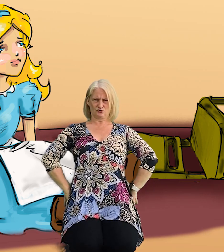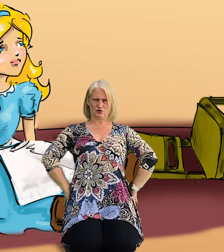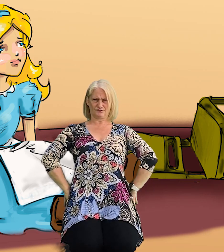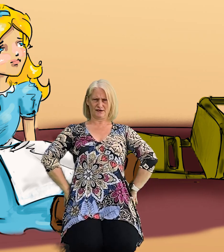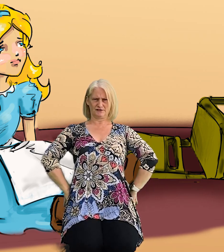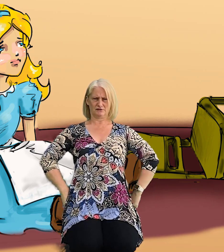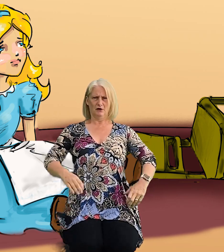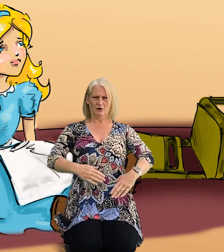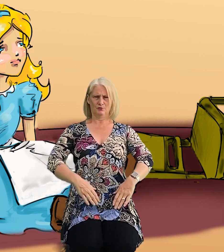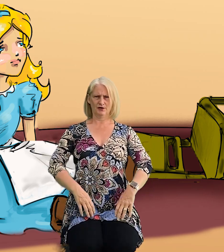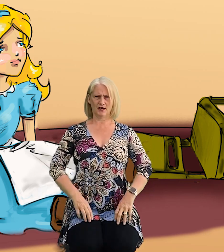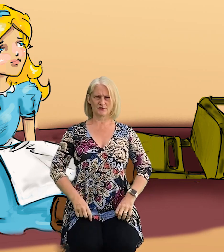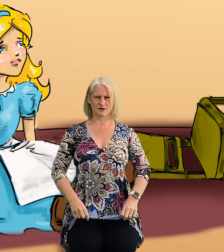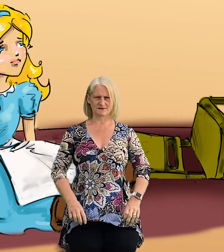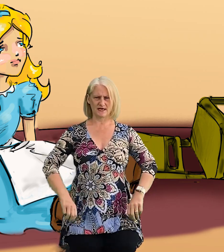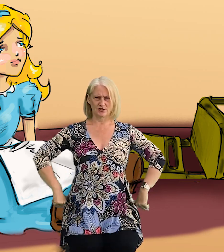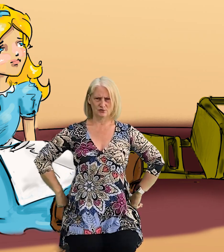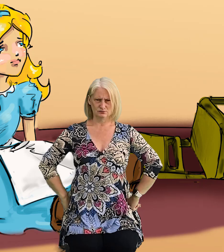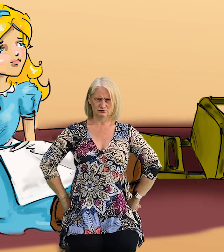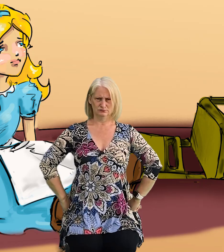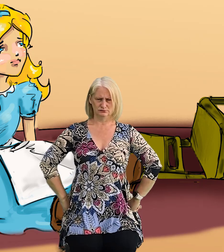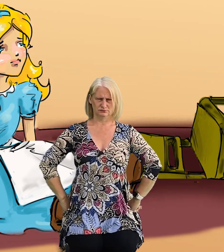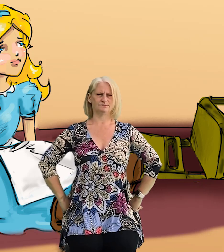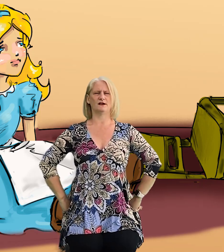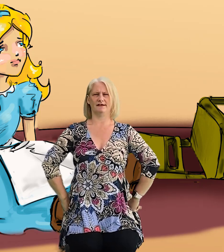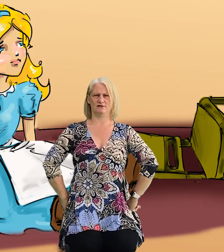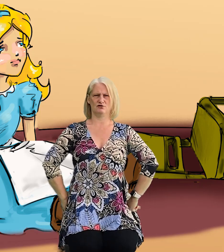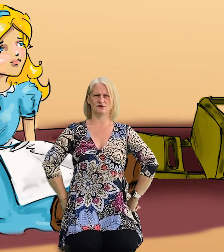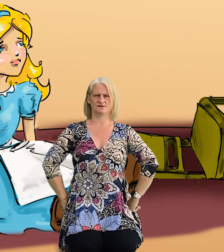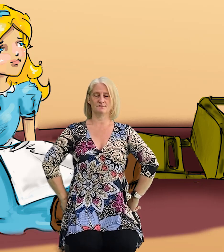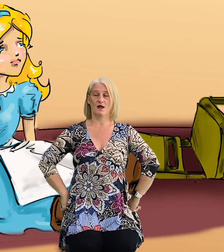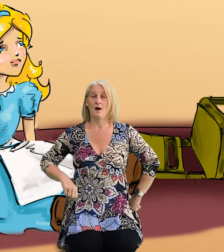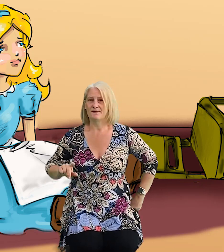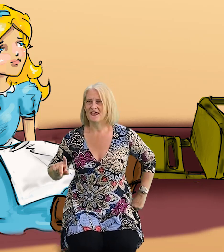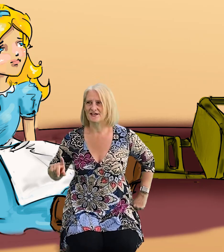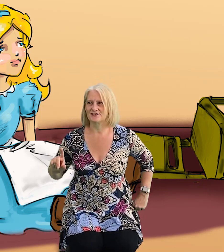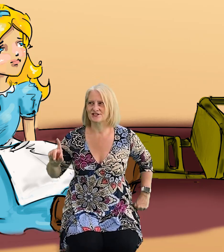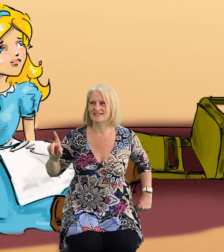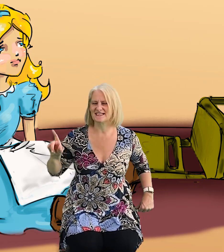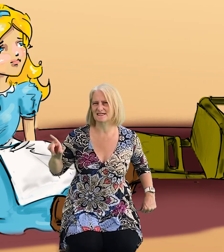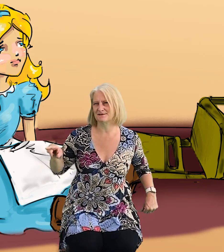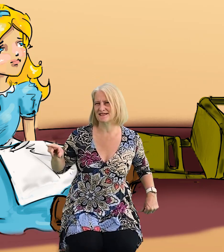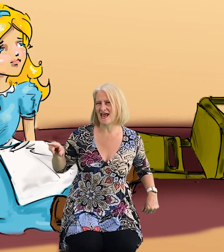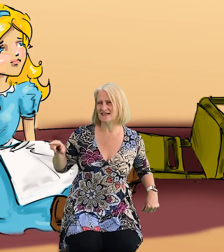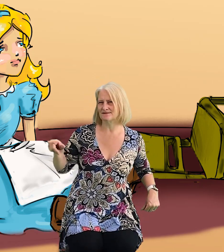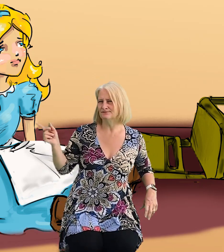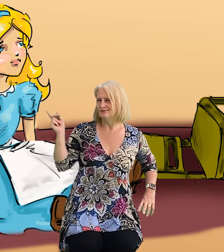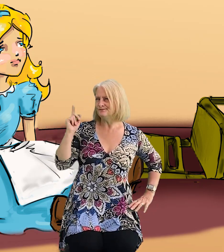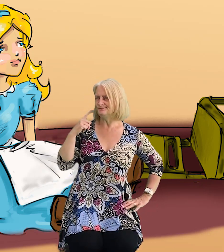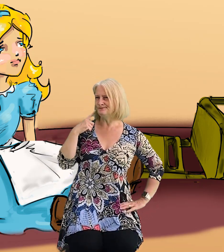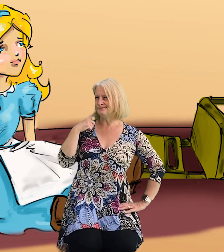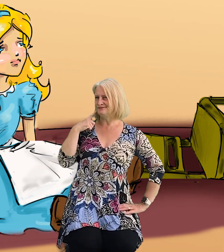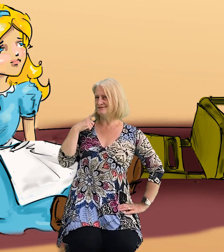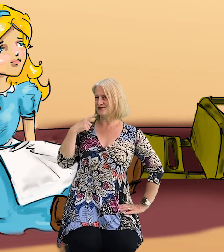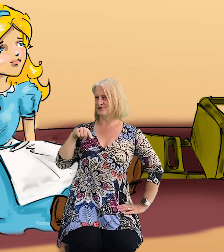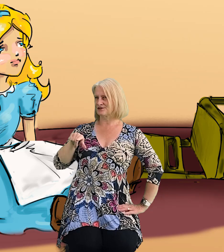those are cross faces. Wouldn't like to upset you. Ooh, very cross. But then she sees some stairs. Mmm, thoughts